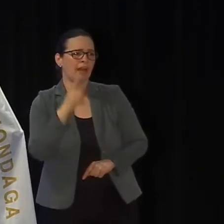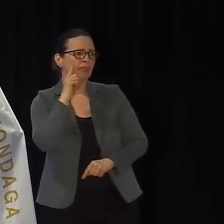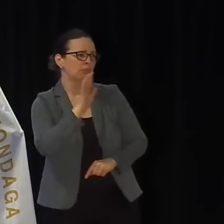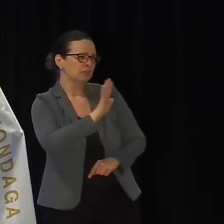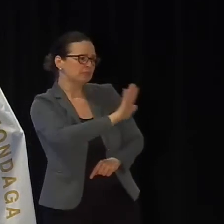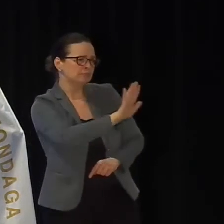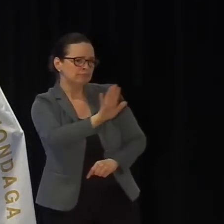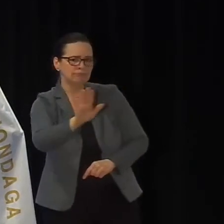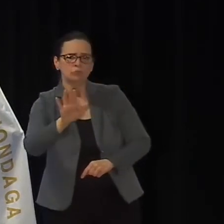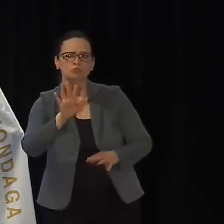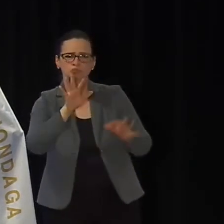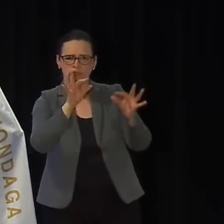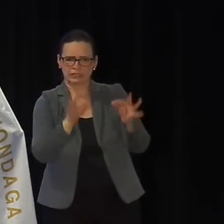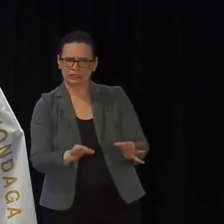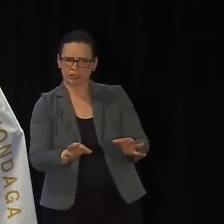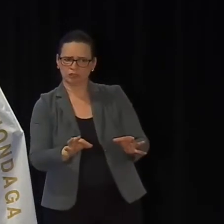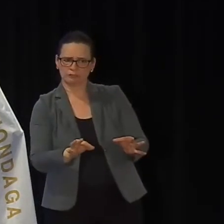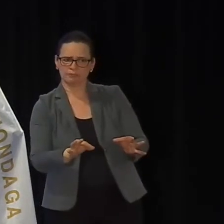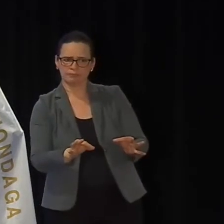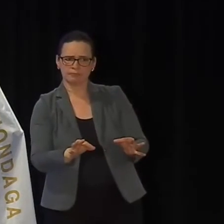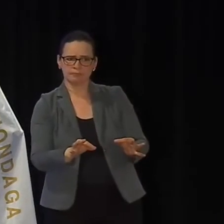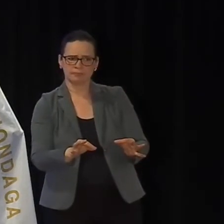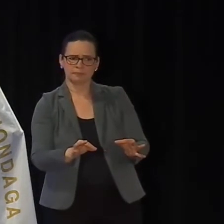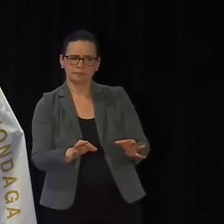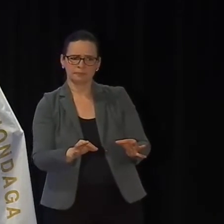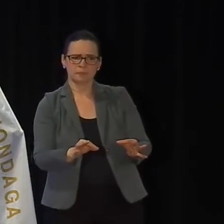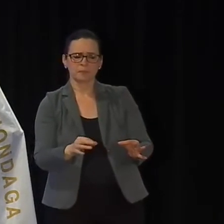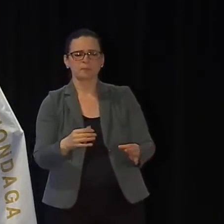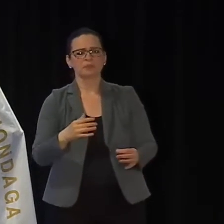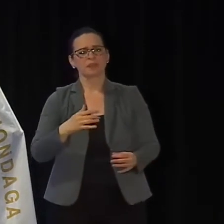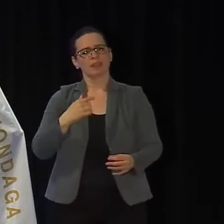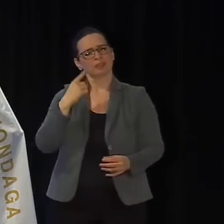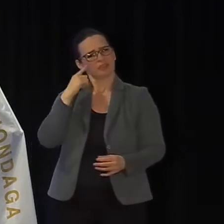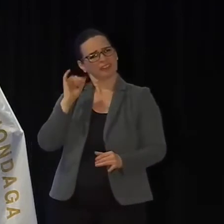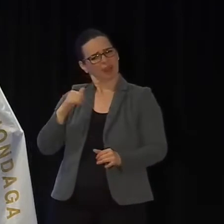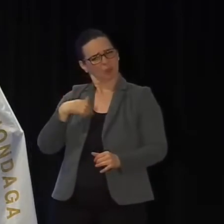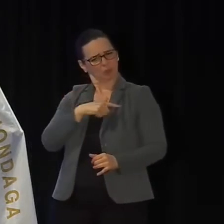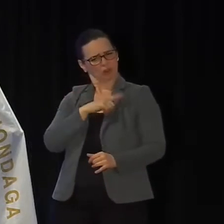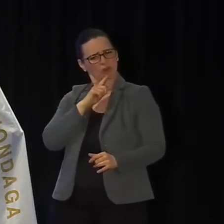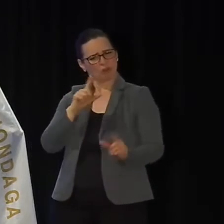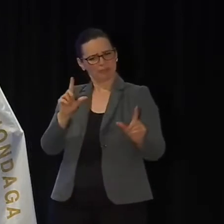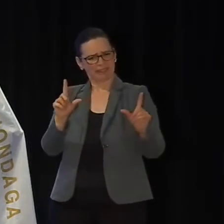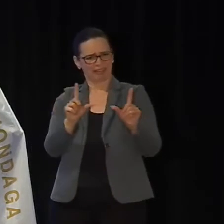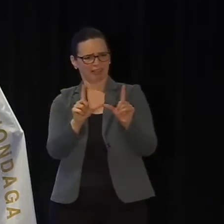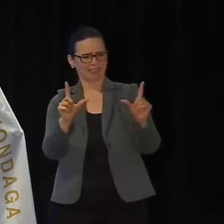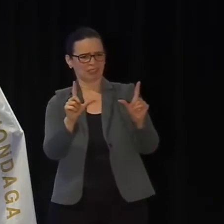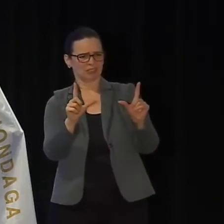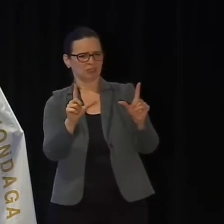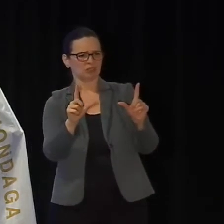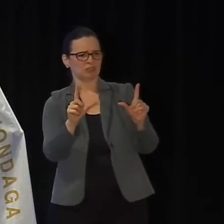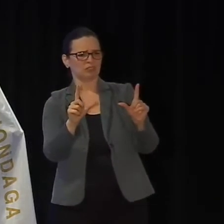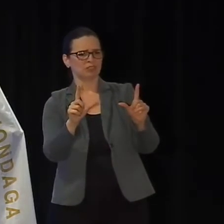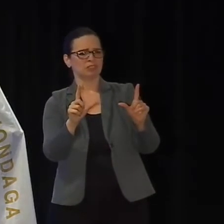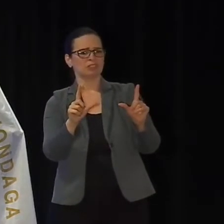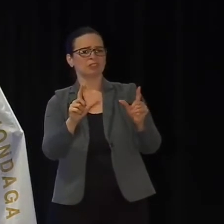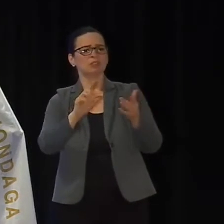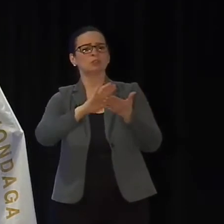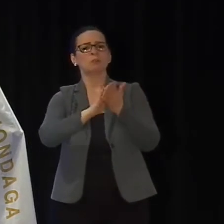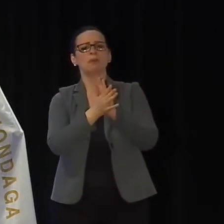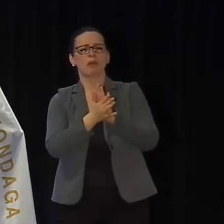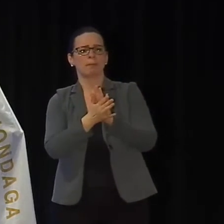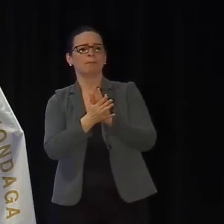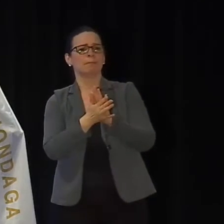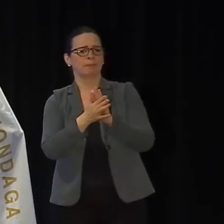think they'll be licensed with the state in short order to be a vaccination site. And I think what may happen is we